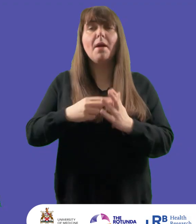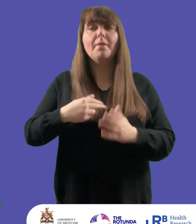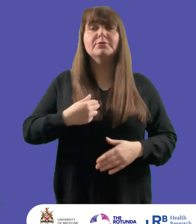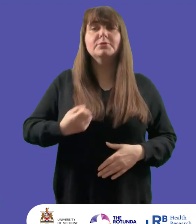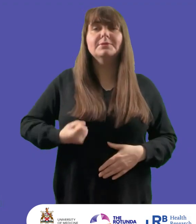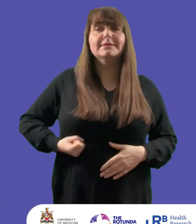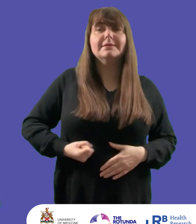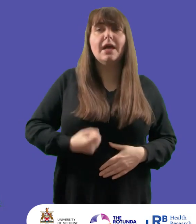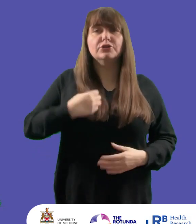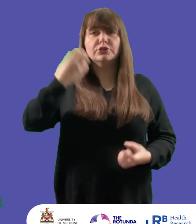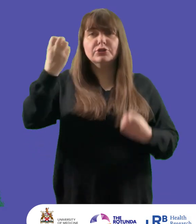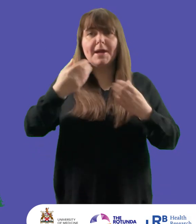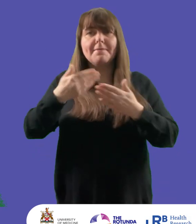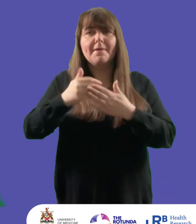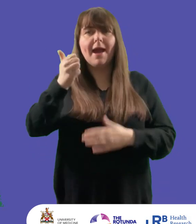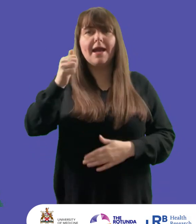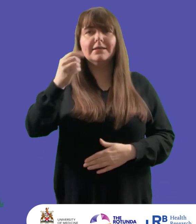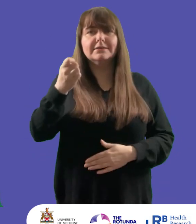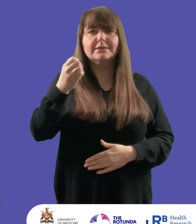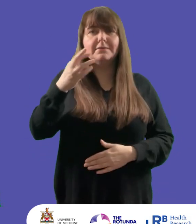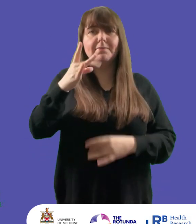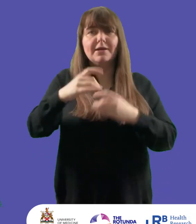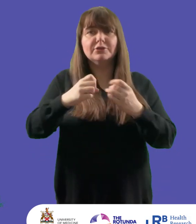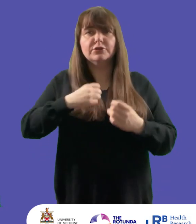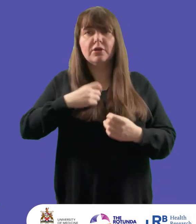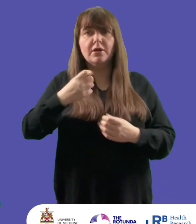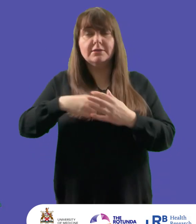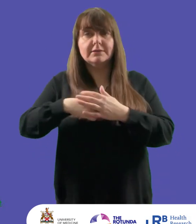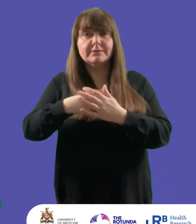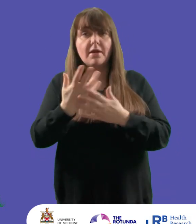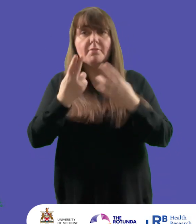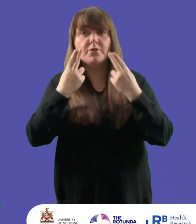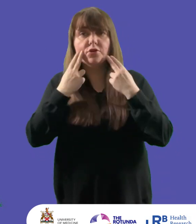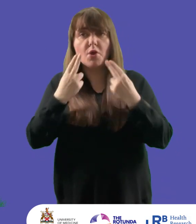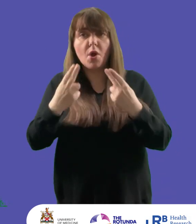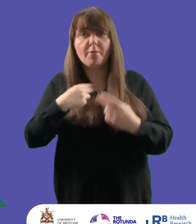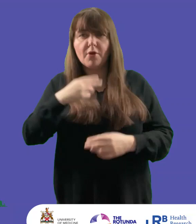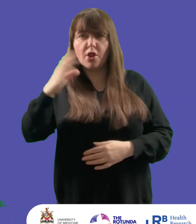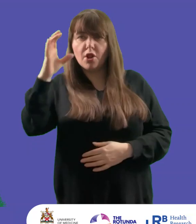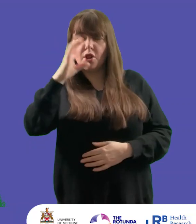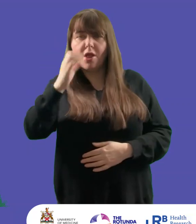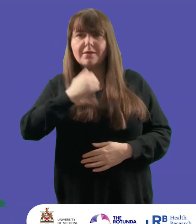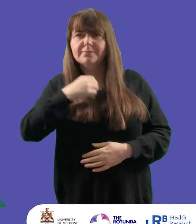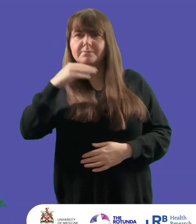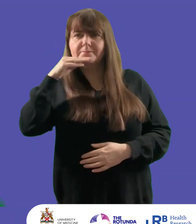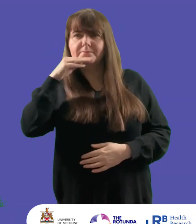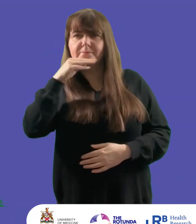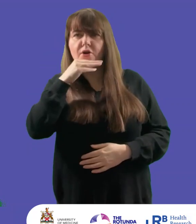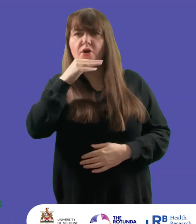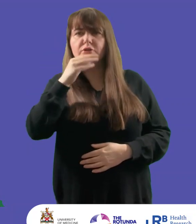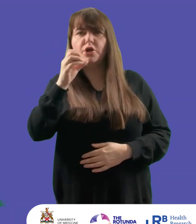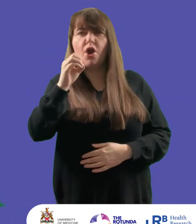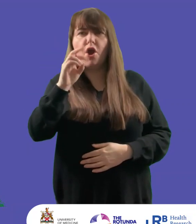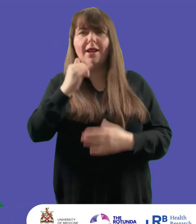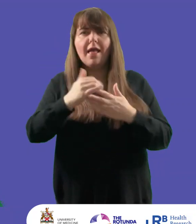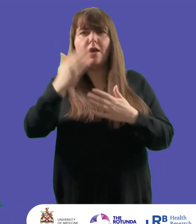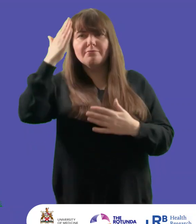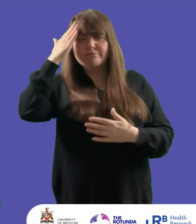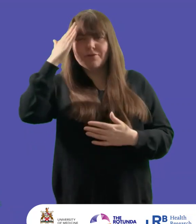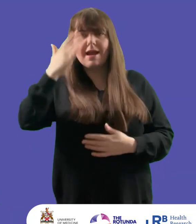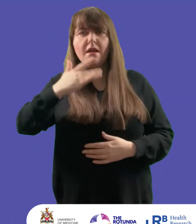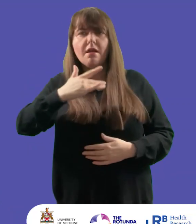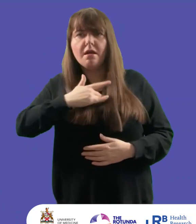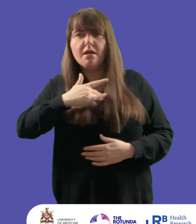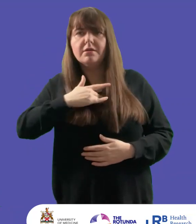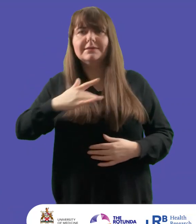The main purpose of doing the anatomy scan is to check your baby's anatomy to make sure that they're developing normally. We look at important organs